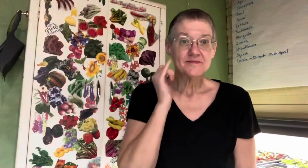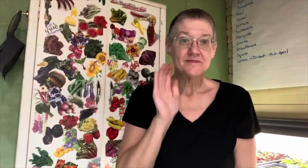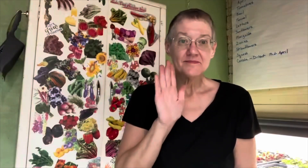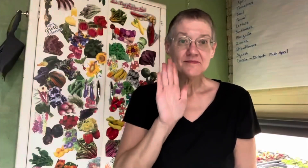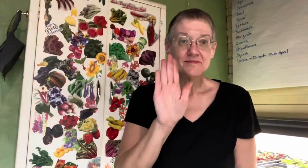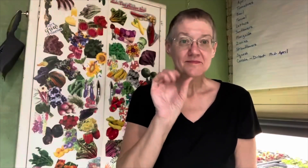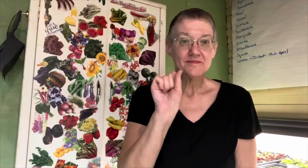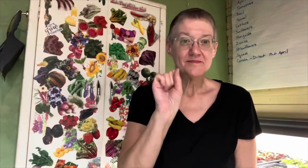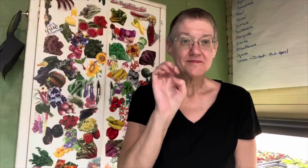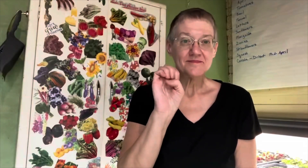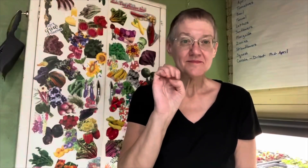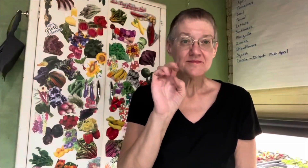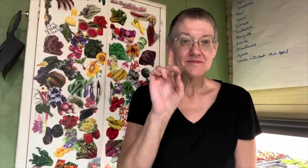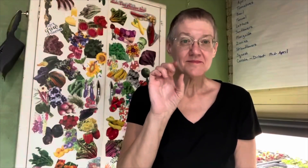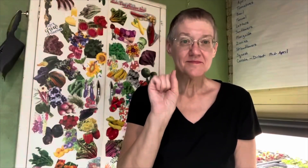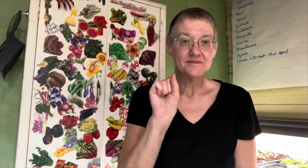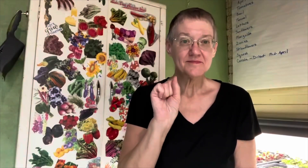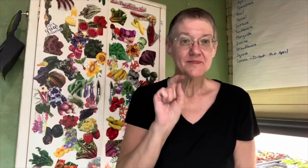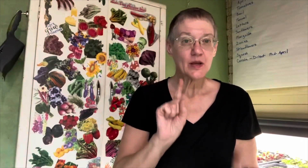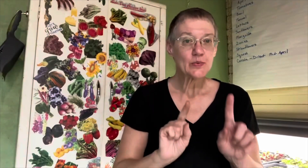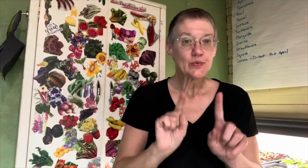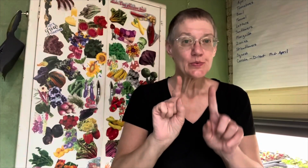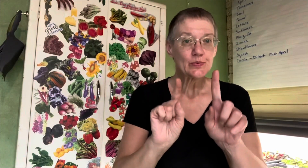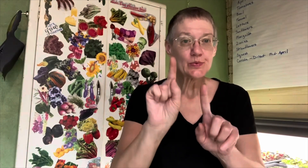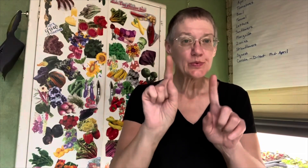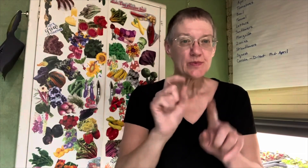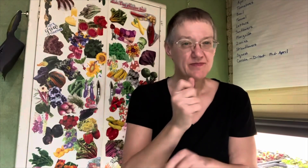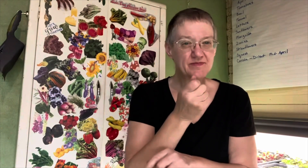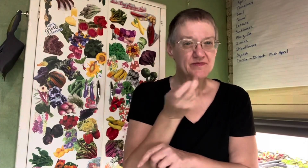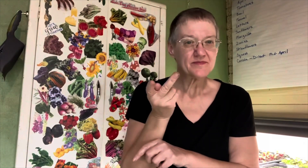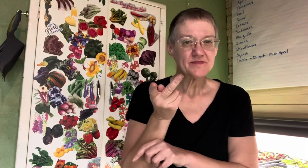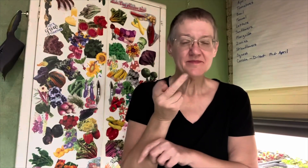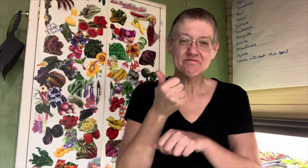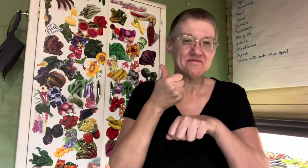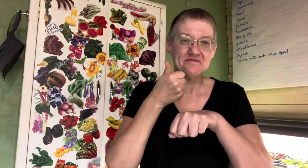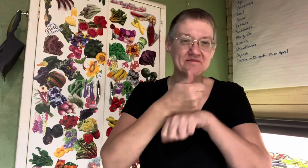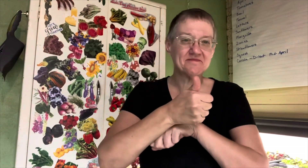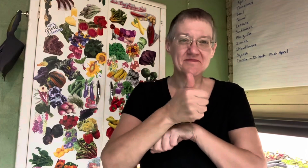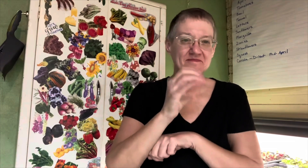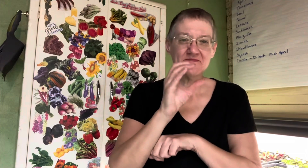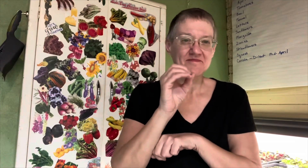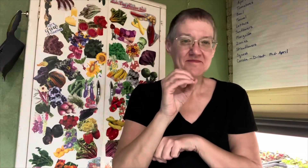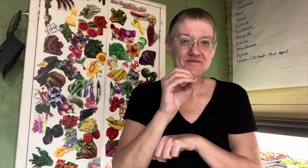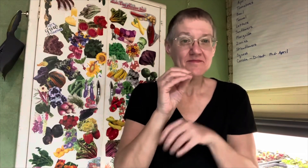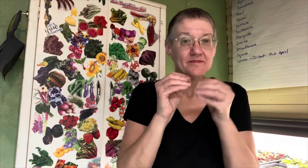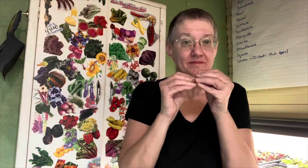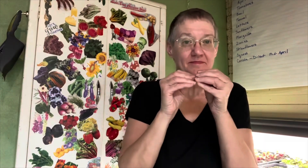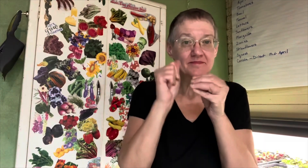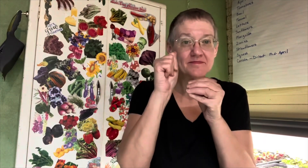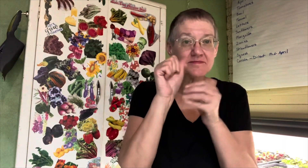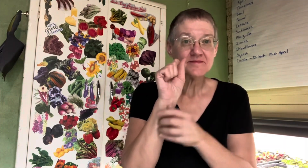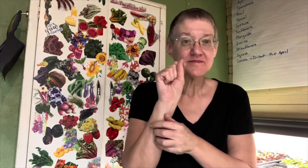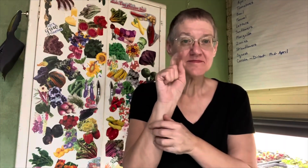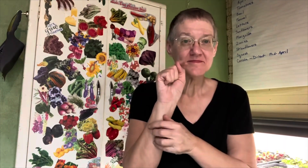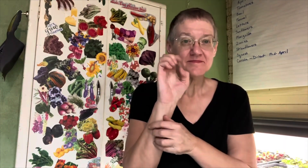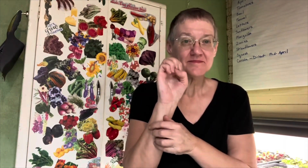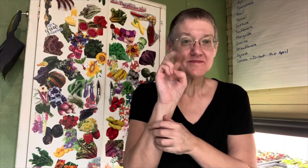Now, if your stevia seeds had a poor germination rate, don't blame the seed company. Most